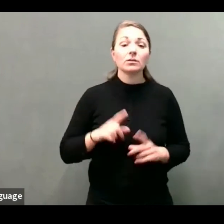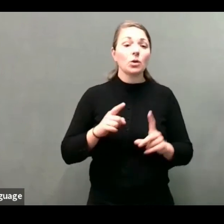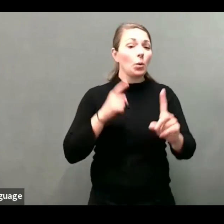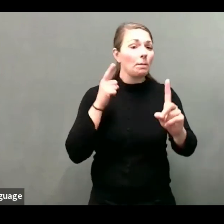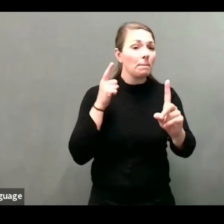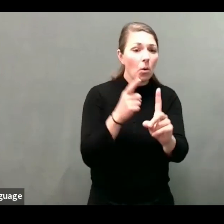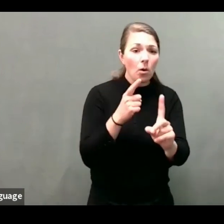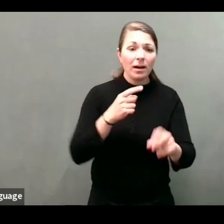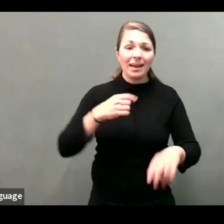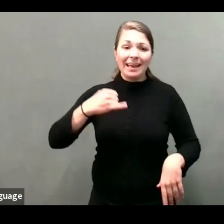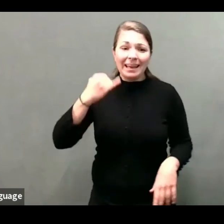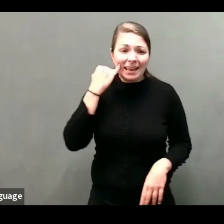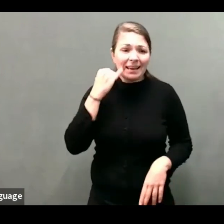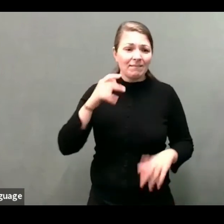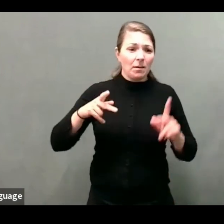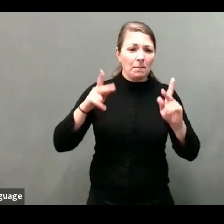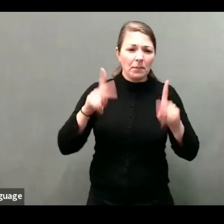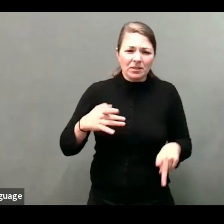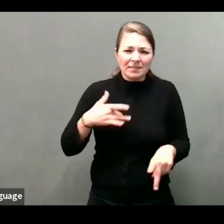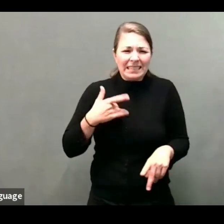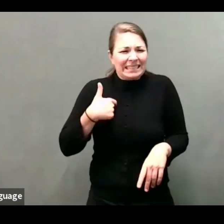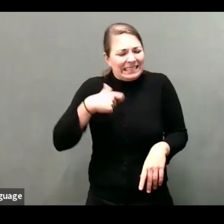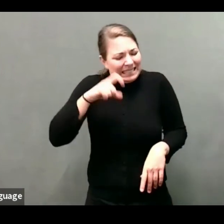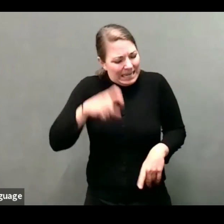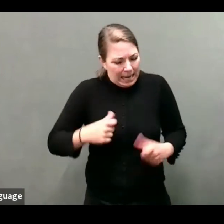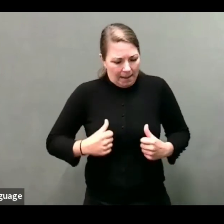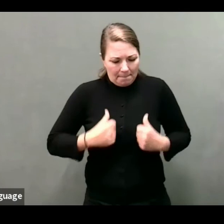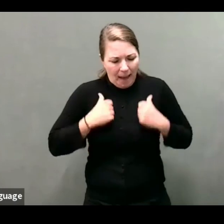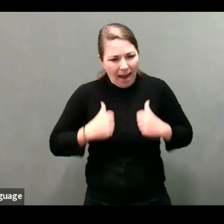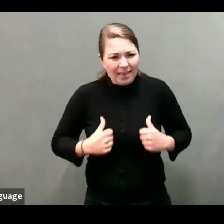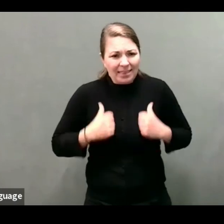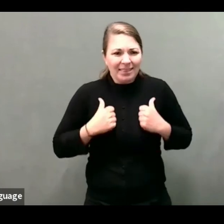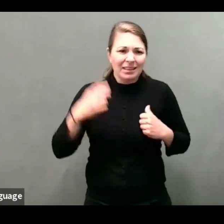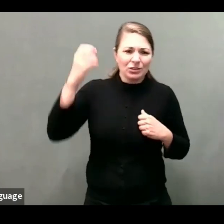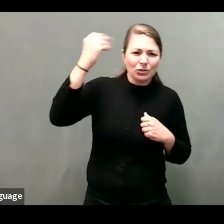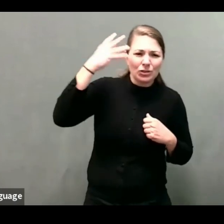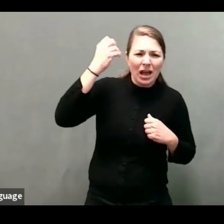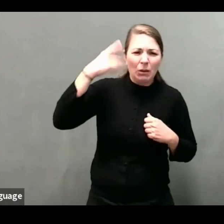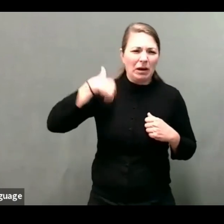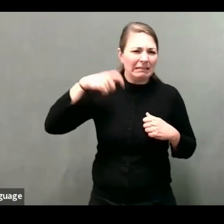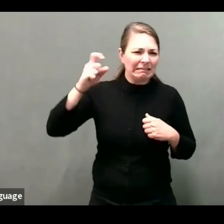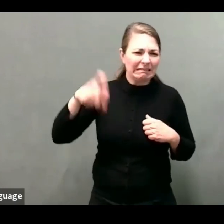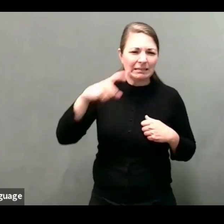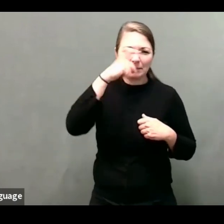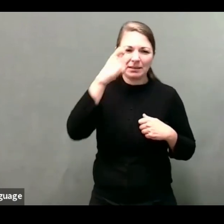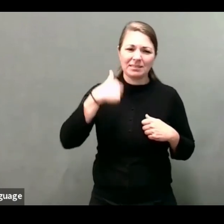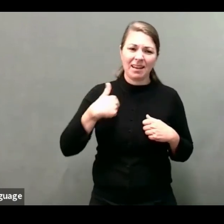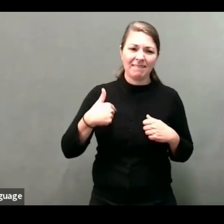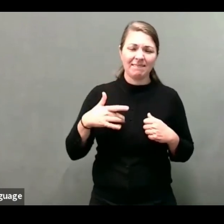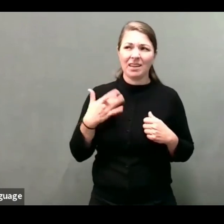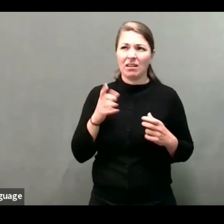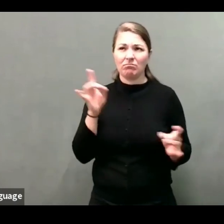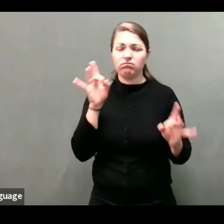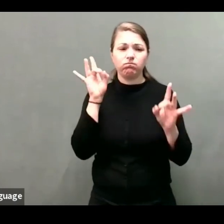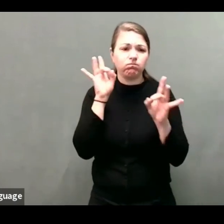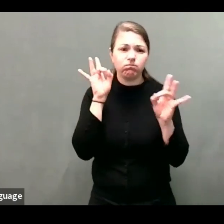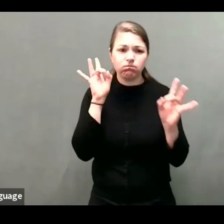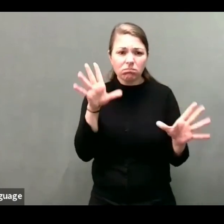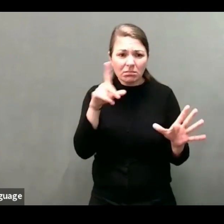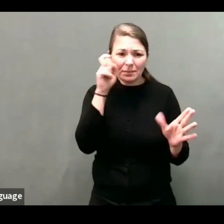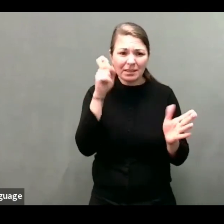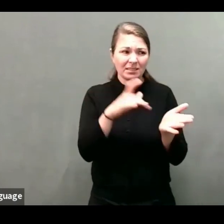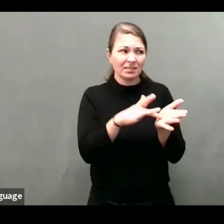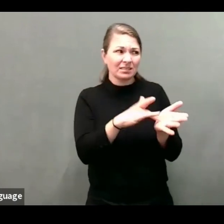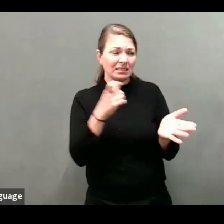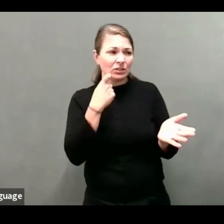like absolutely need to bathe because they just feel awful after the assault, I would hate for anyone to make that patient